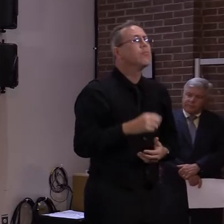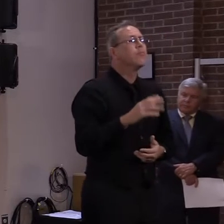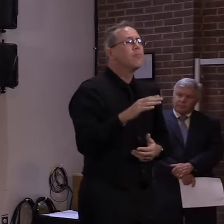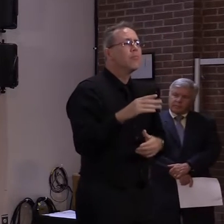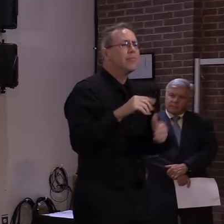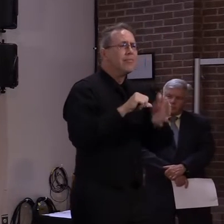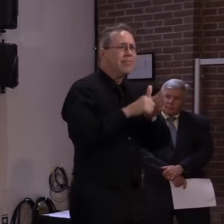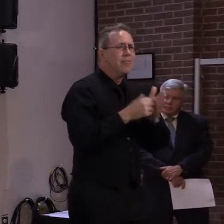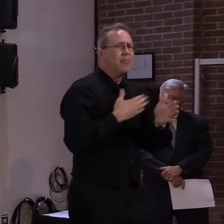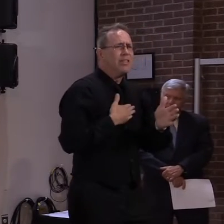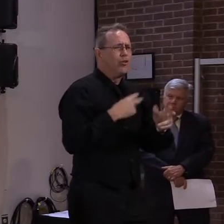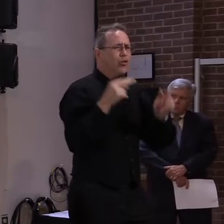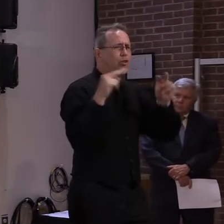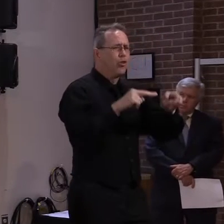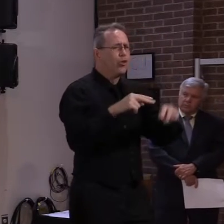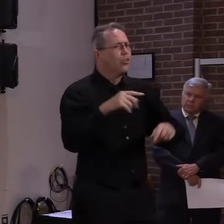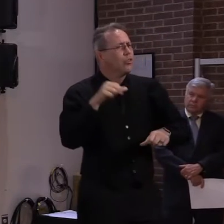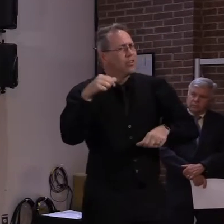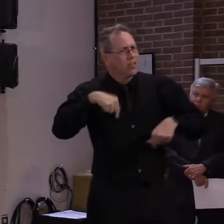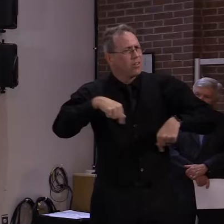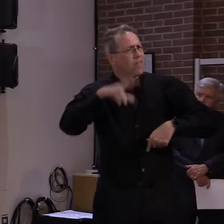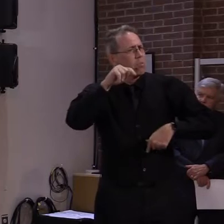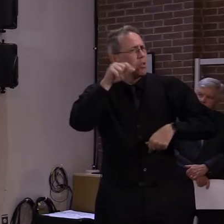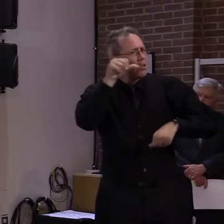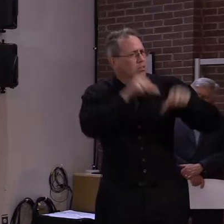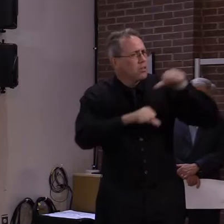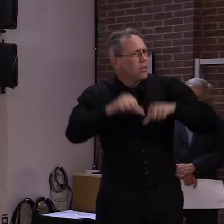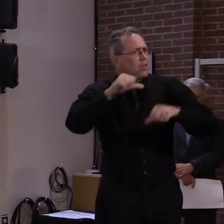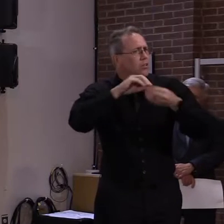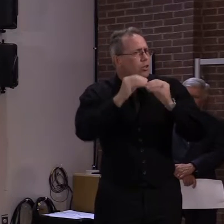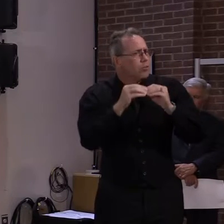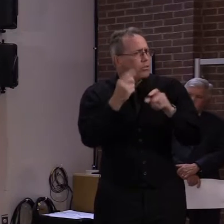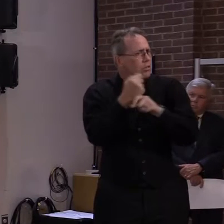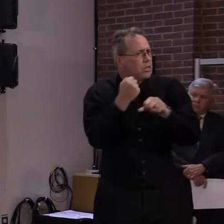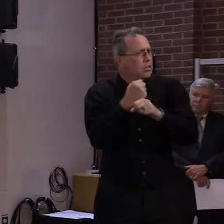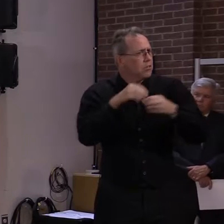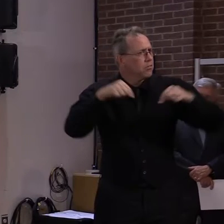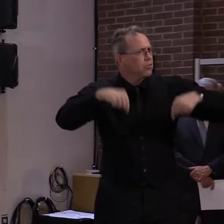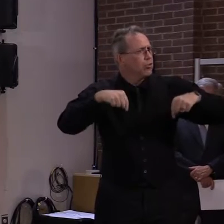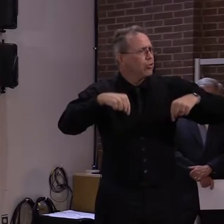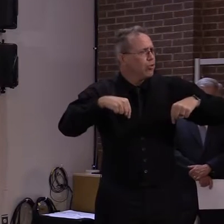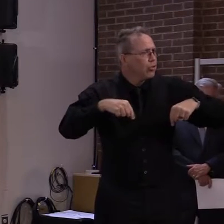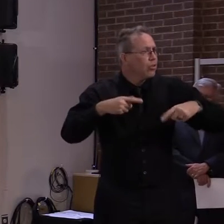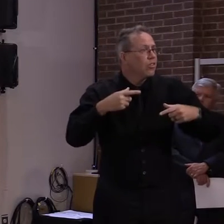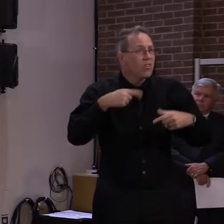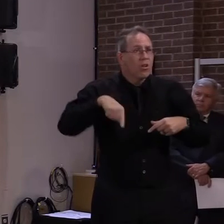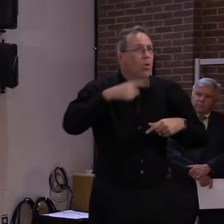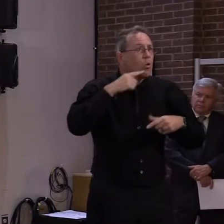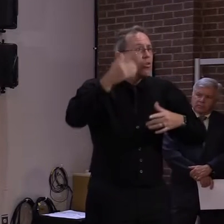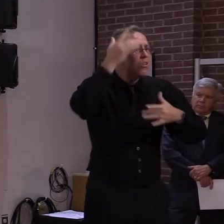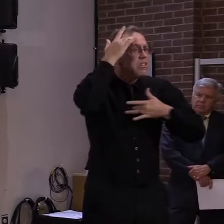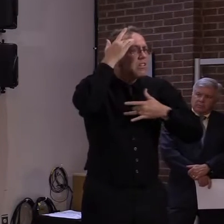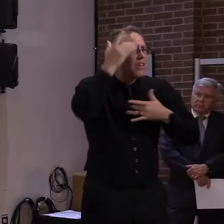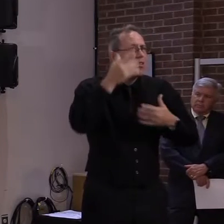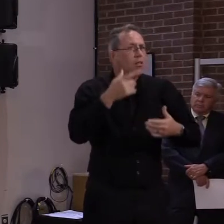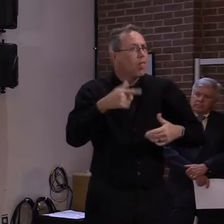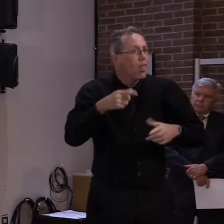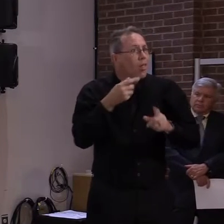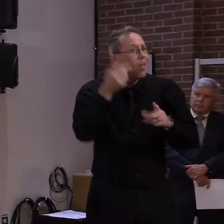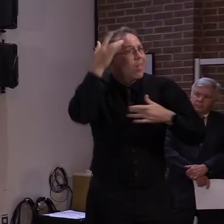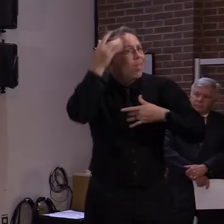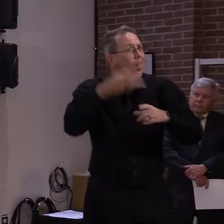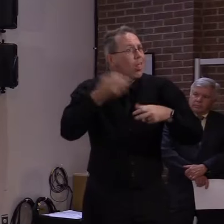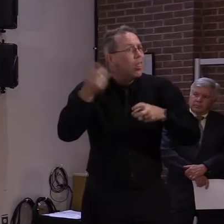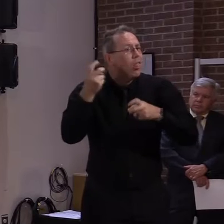This is clearly a pandemic of the unvaccinated, with nearly all the hospitalizations and deaths among the